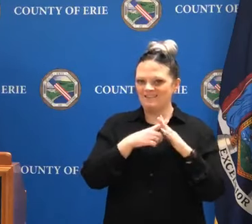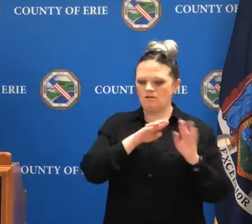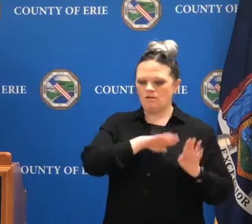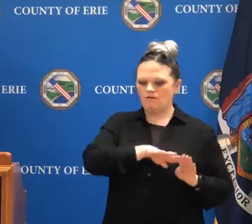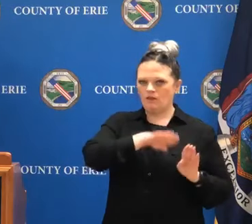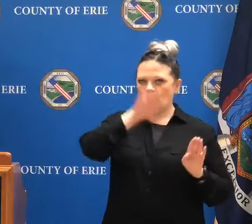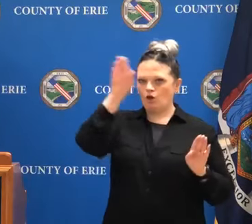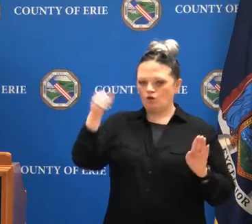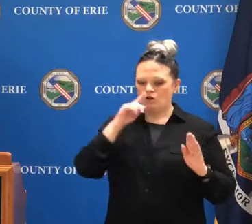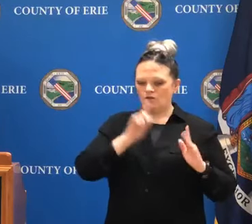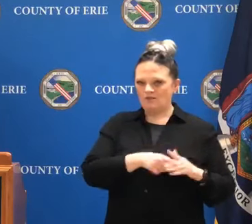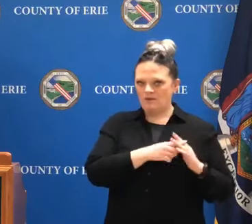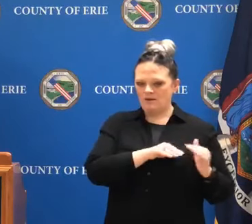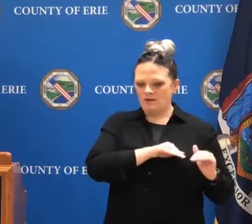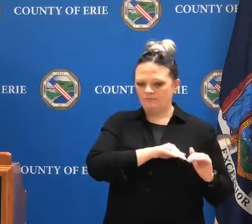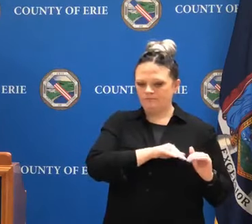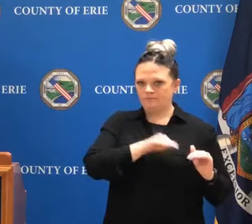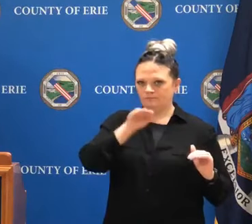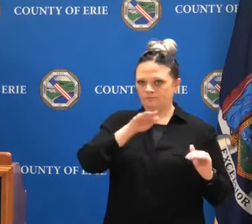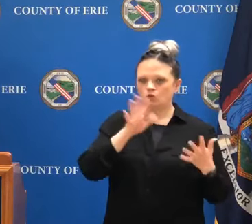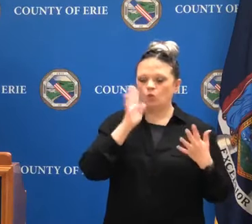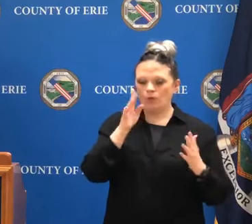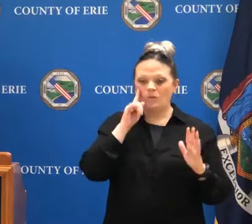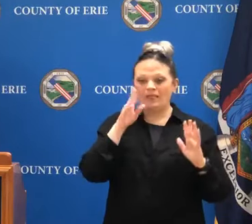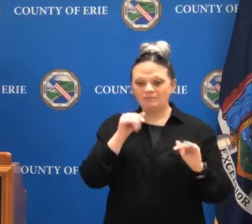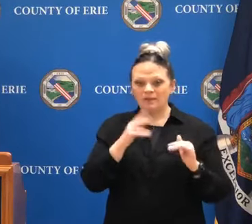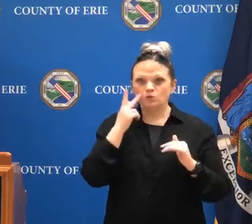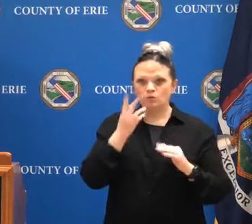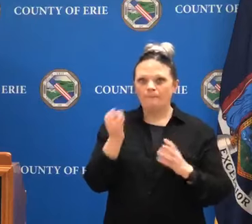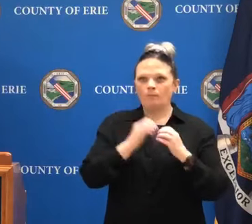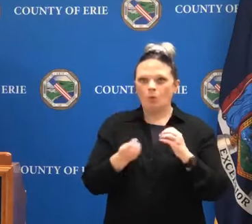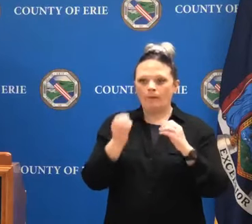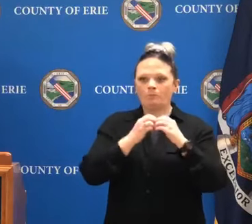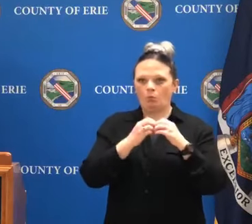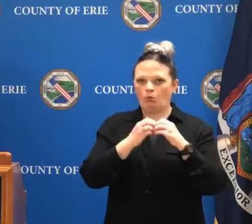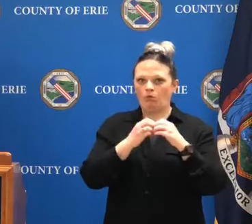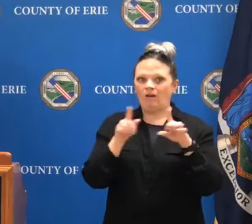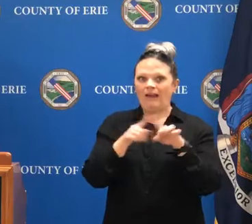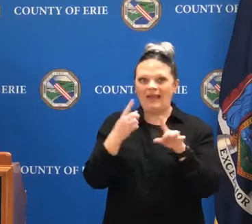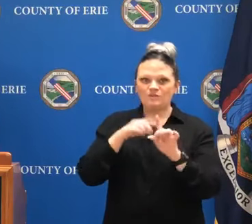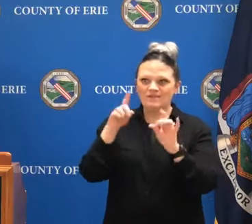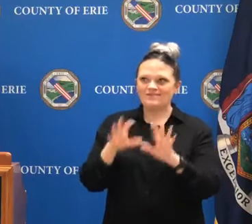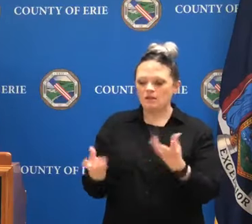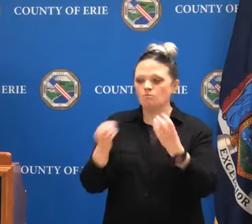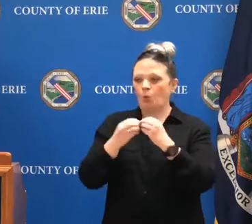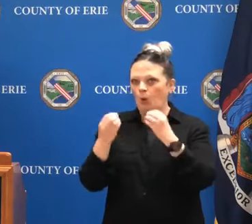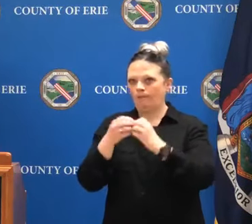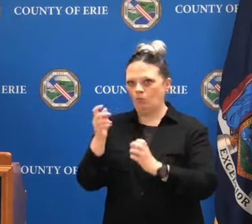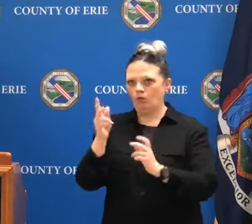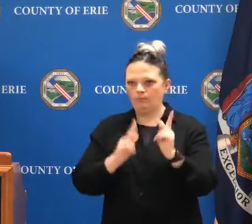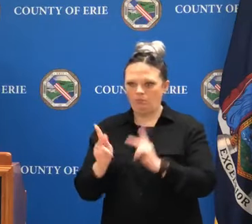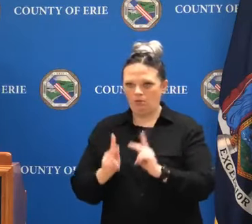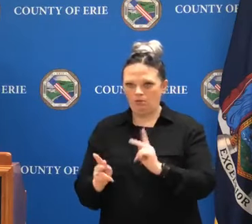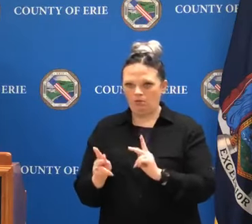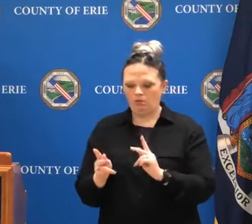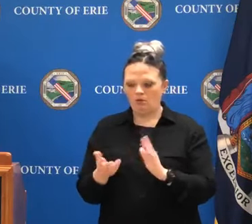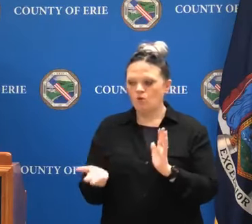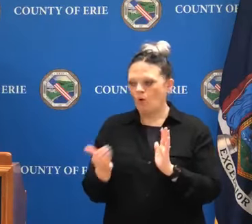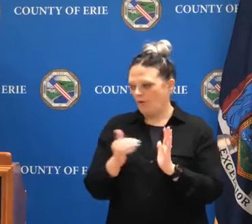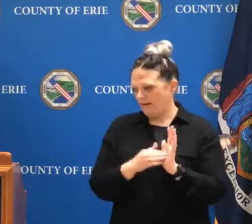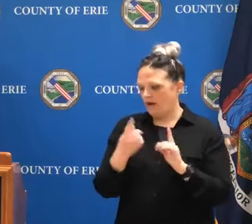we're going to expect to see more and more cases, especially as we test more and more individuals. So again, when